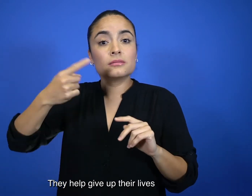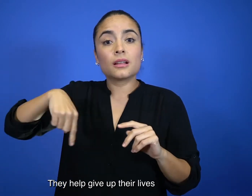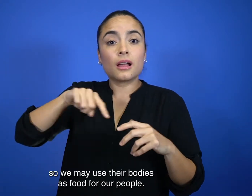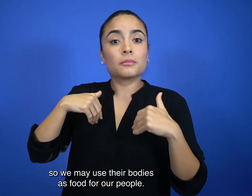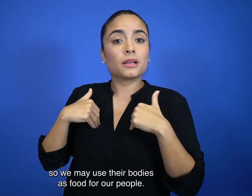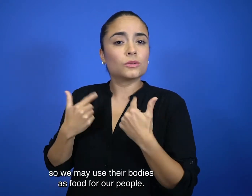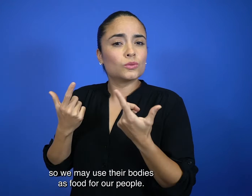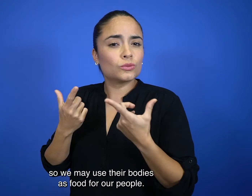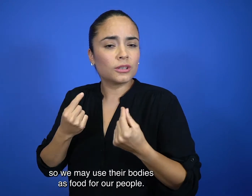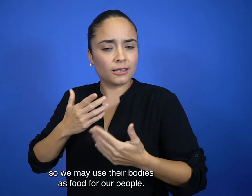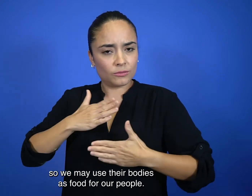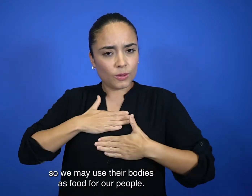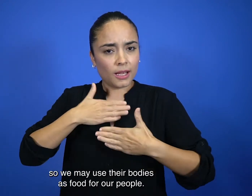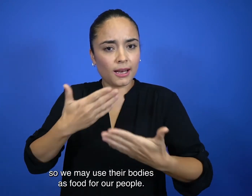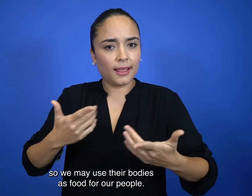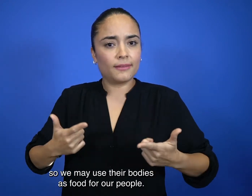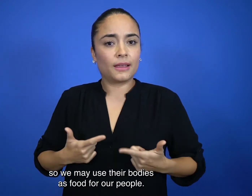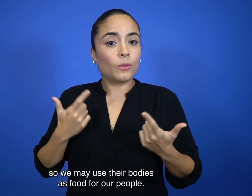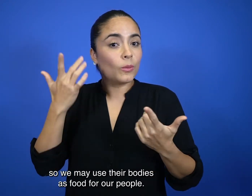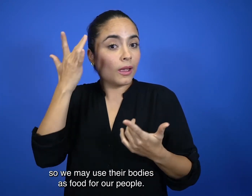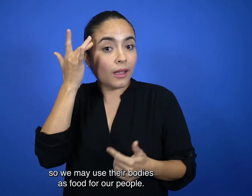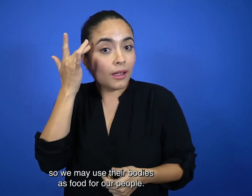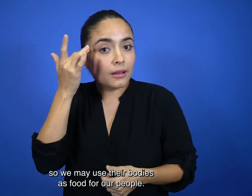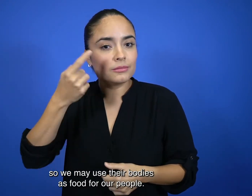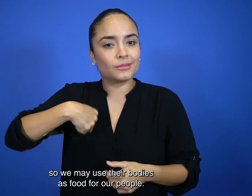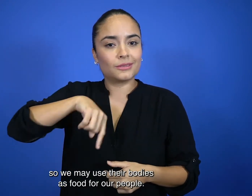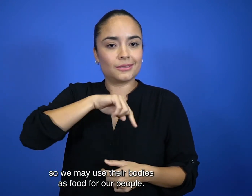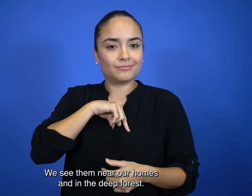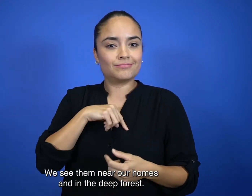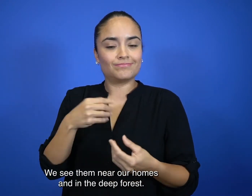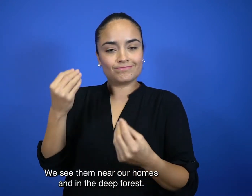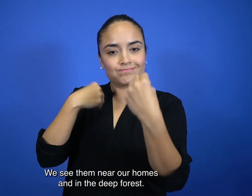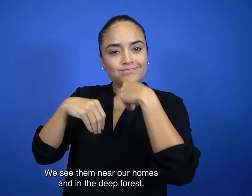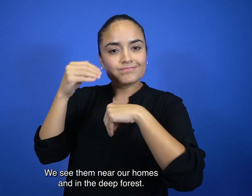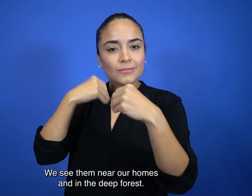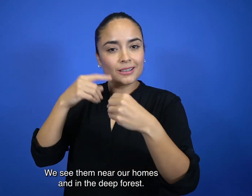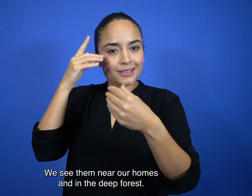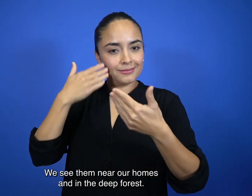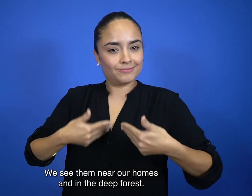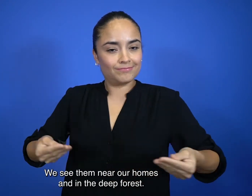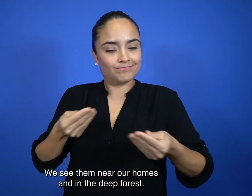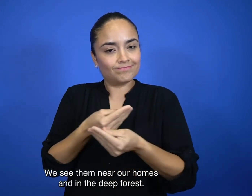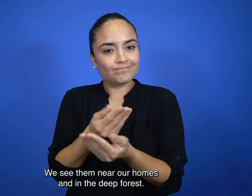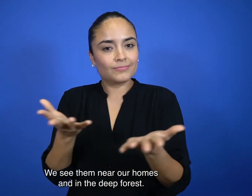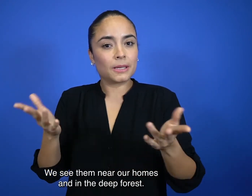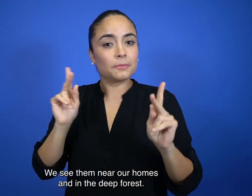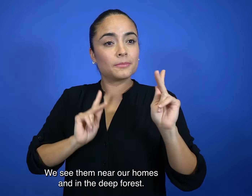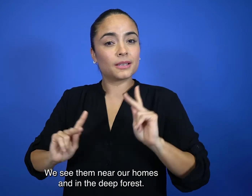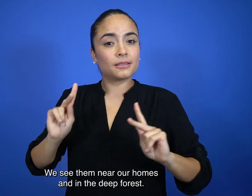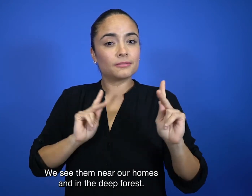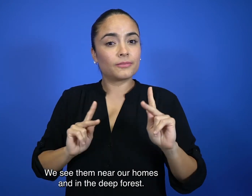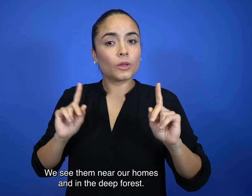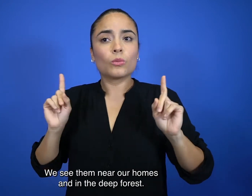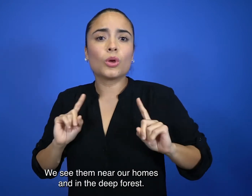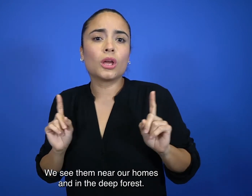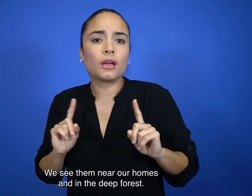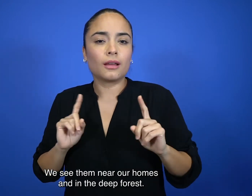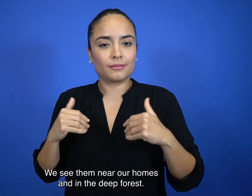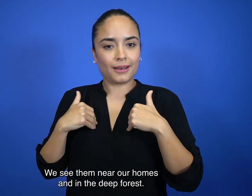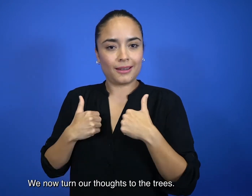so we may use their bodies as food for our people. We see them near our homes and in the deep forests. We